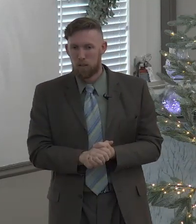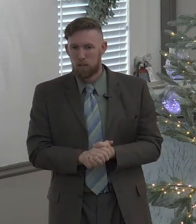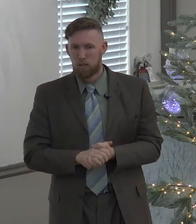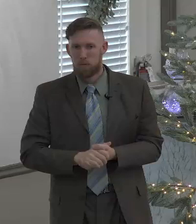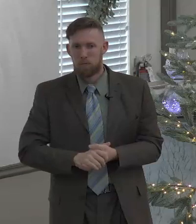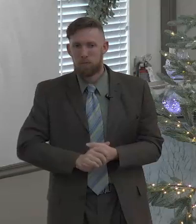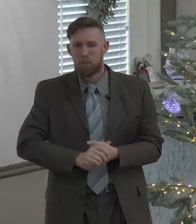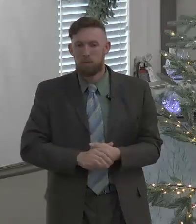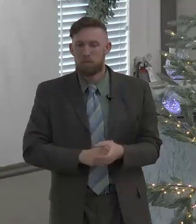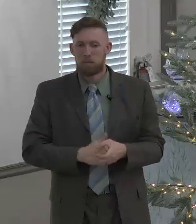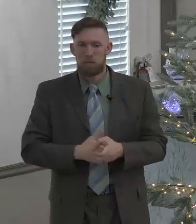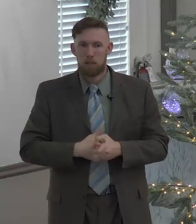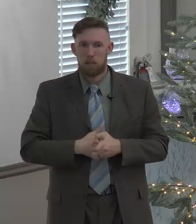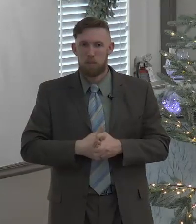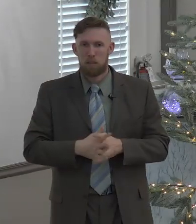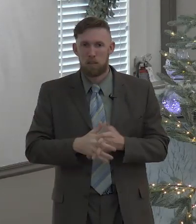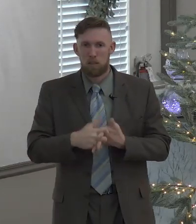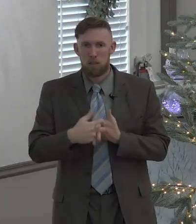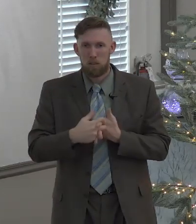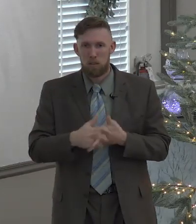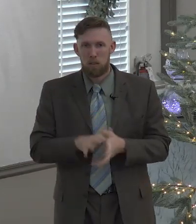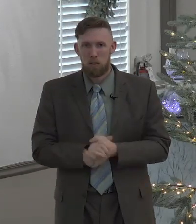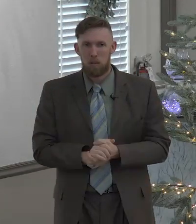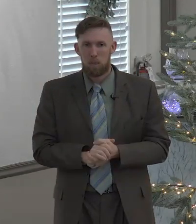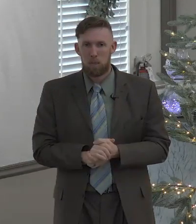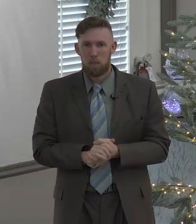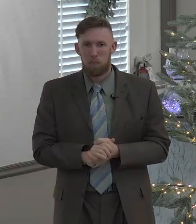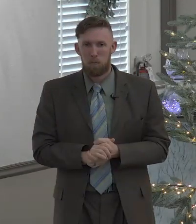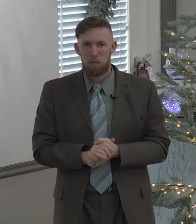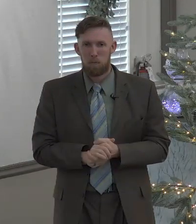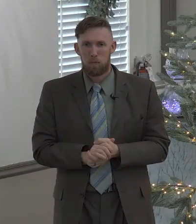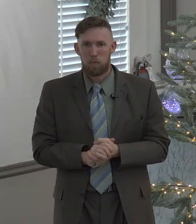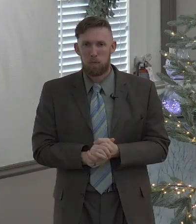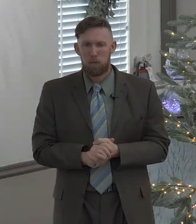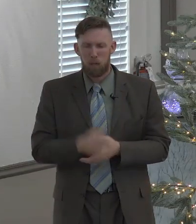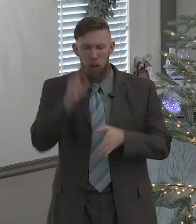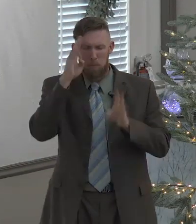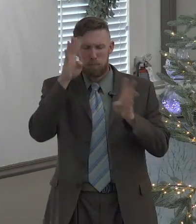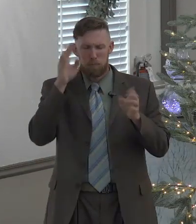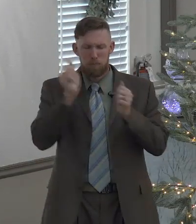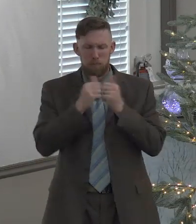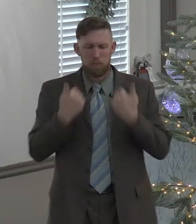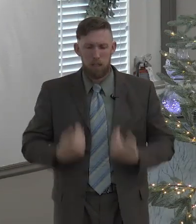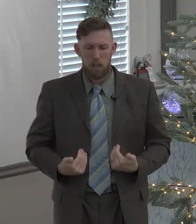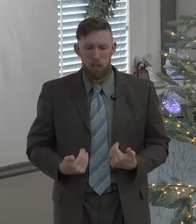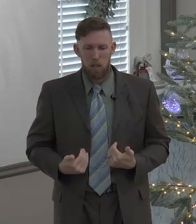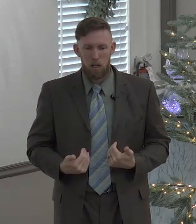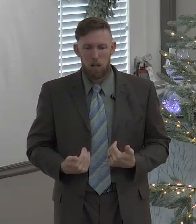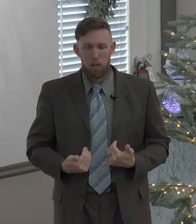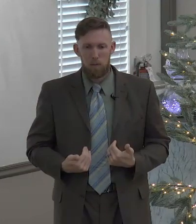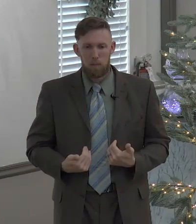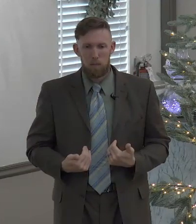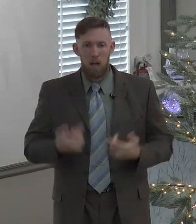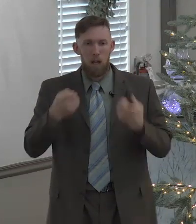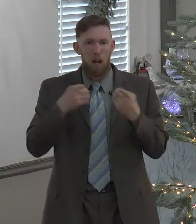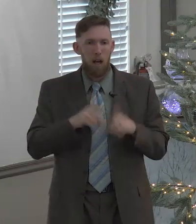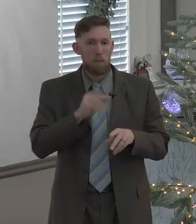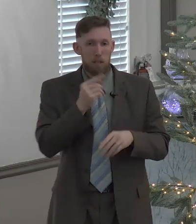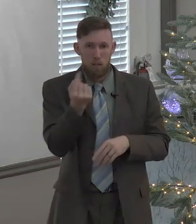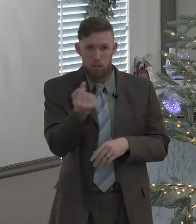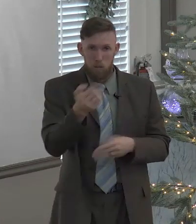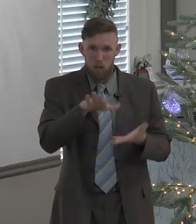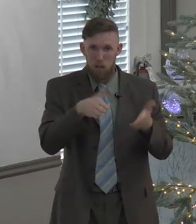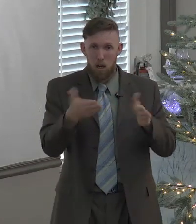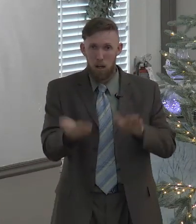You see, when someone that we love dies, we think the very first emotion that happens is just grief.